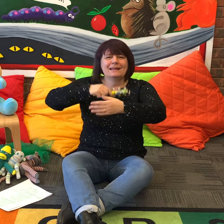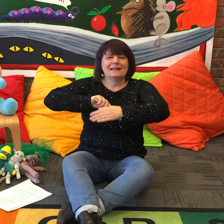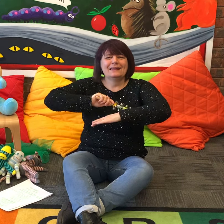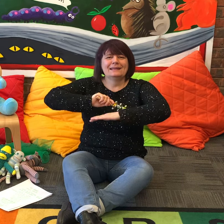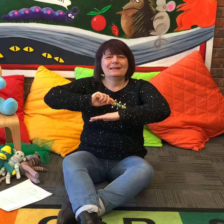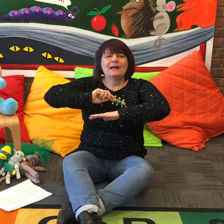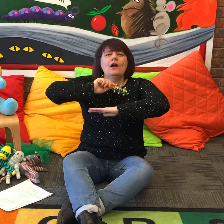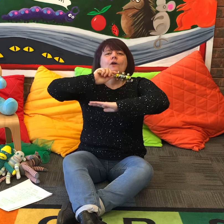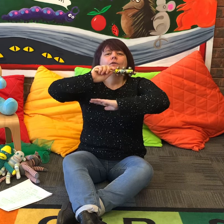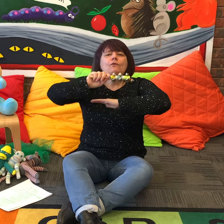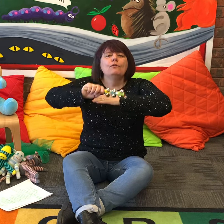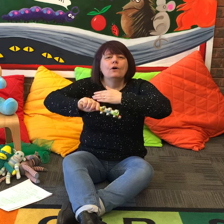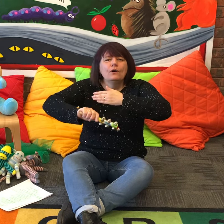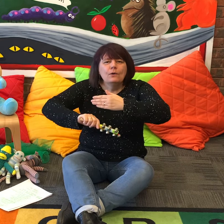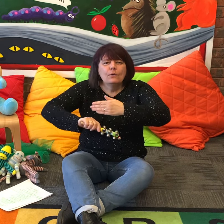in.